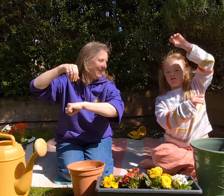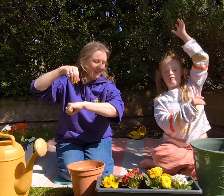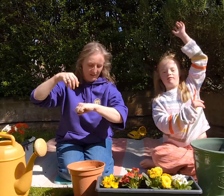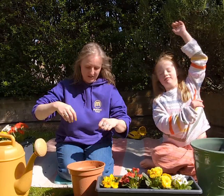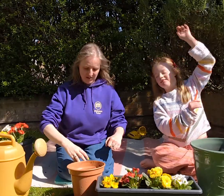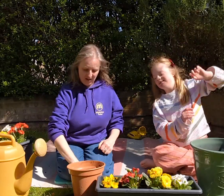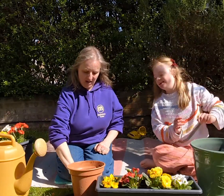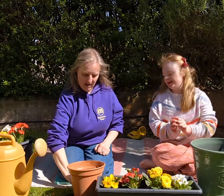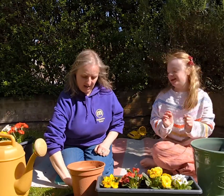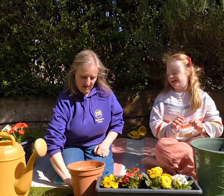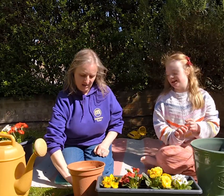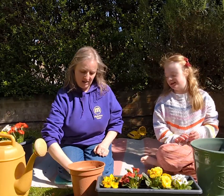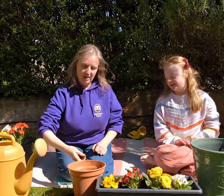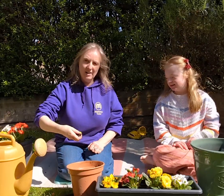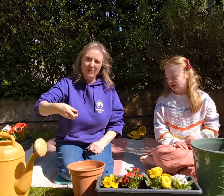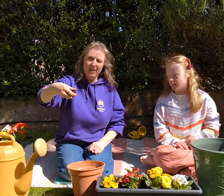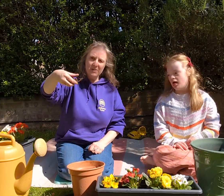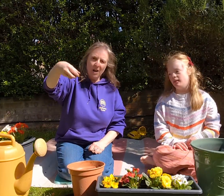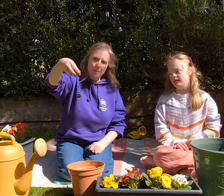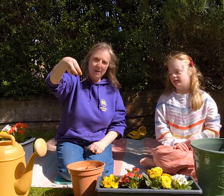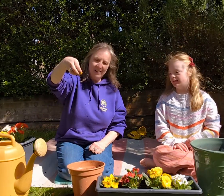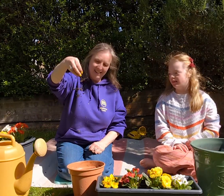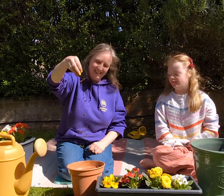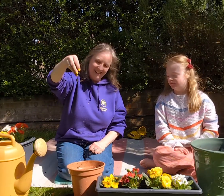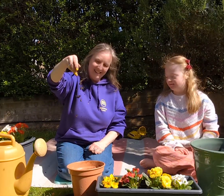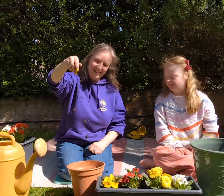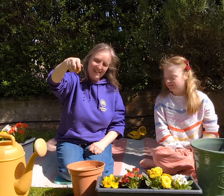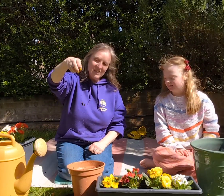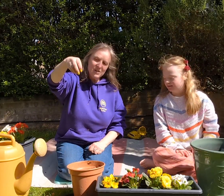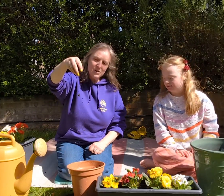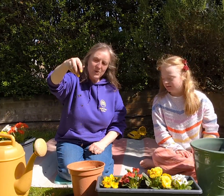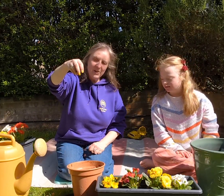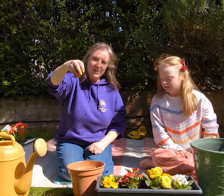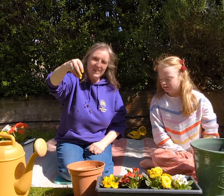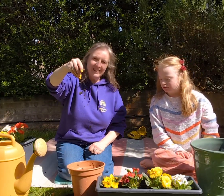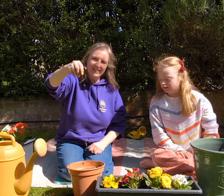Soil. Good signing. You know, some soil.